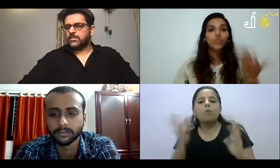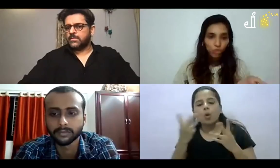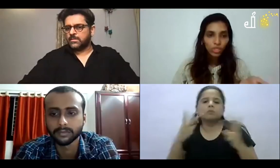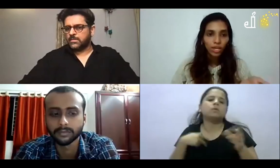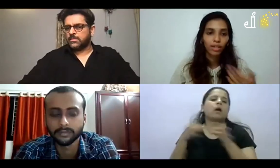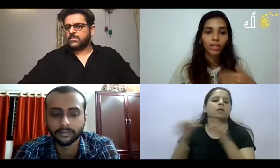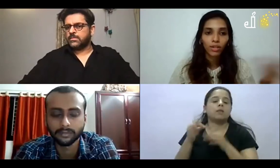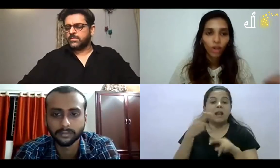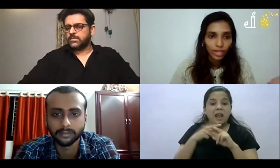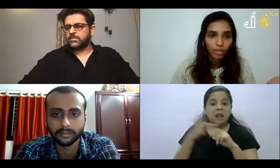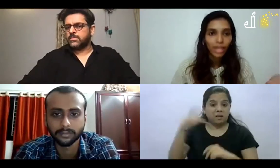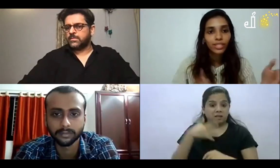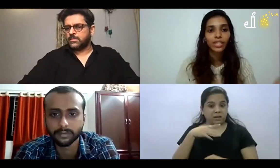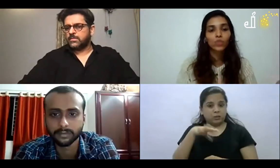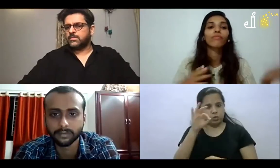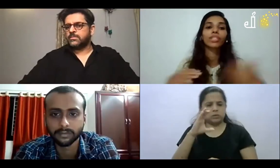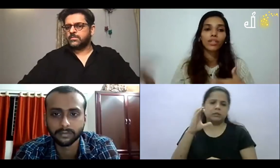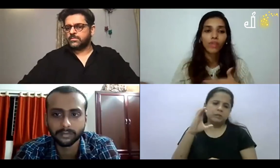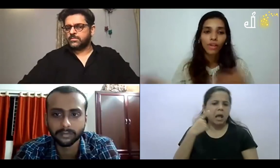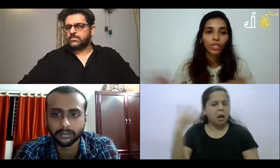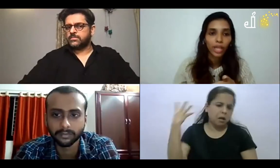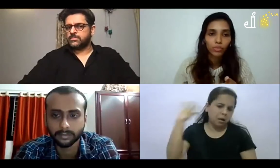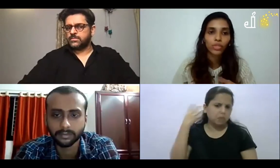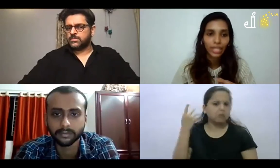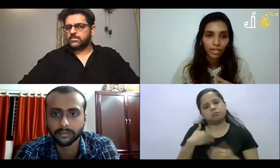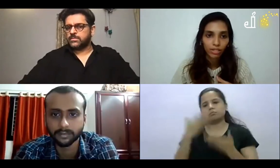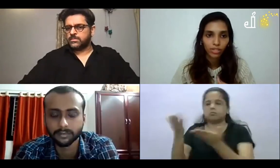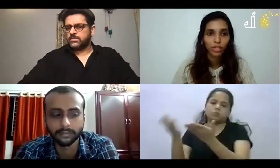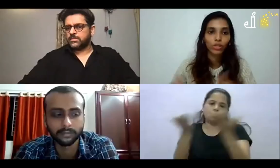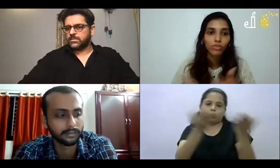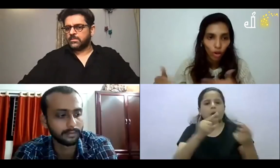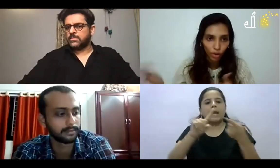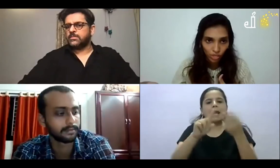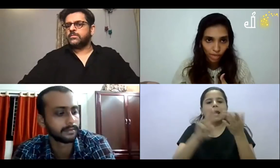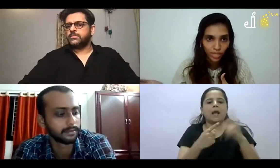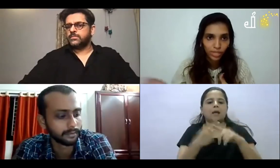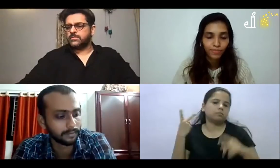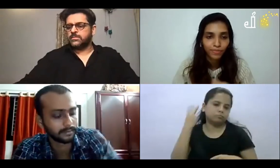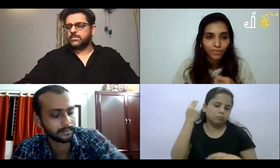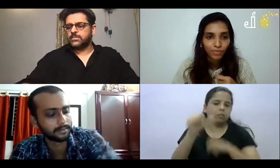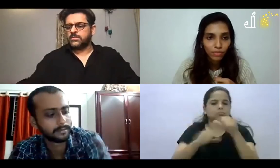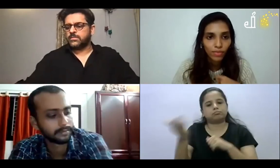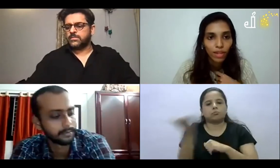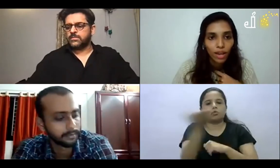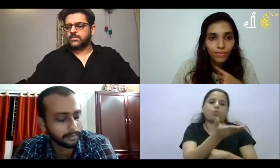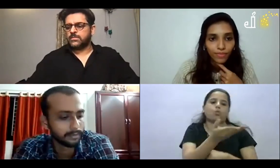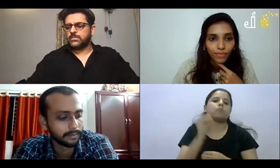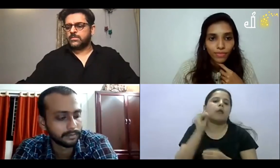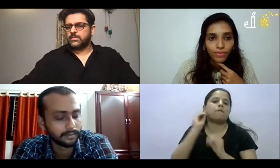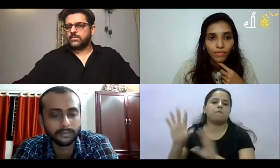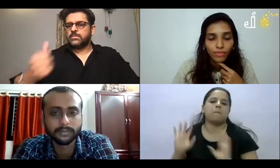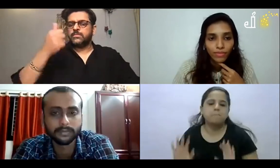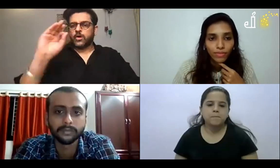they choose a cochlear implant, that is when we refer them to the ENT surgeon or the following steps.